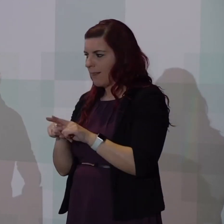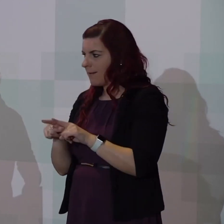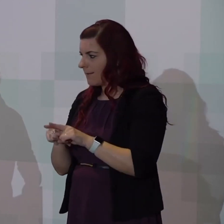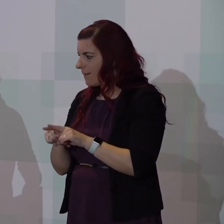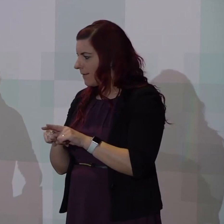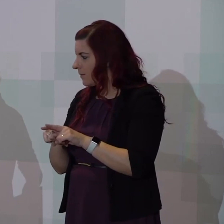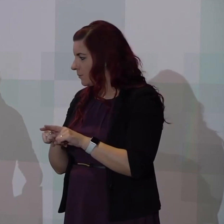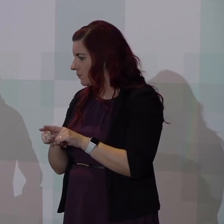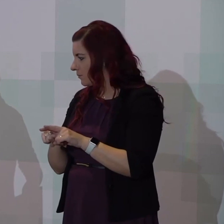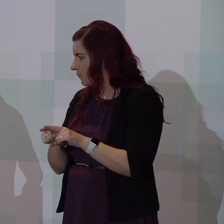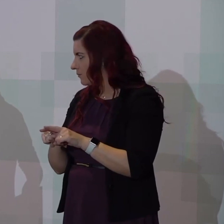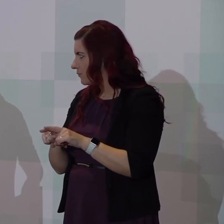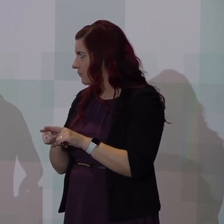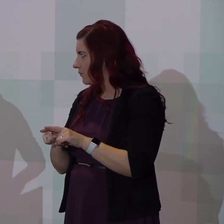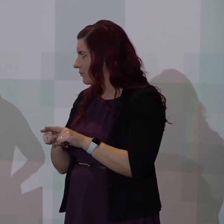outlined,